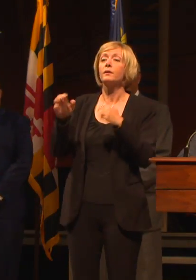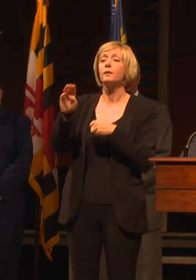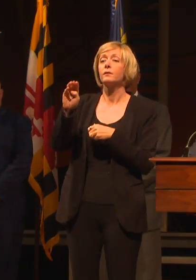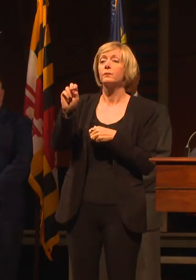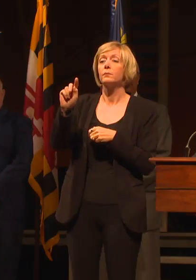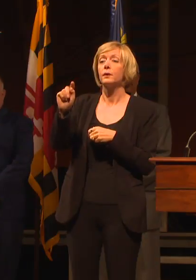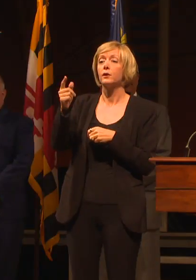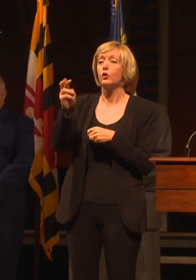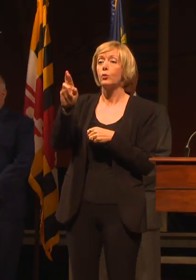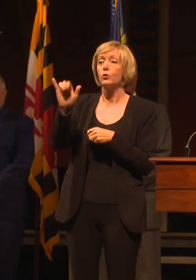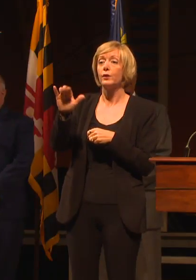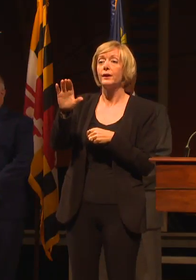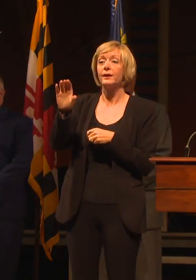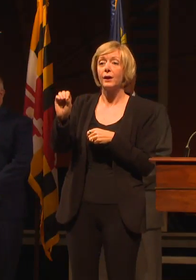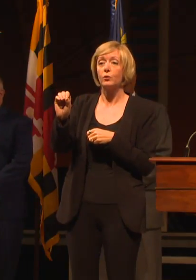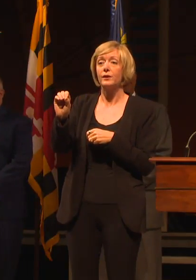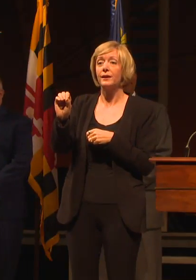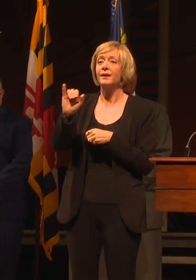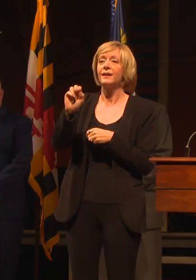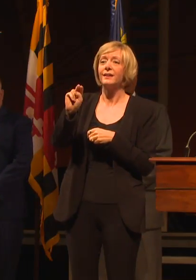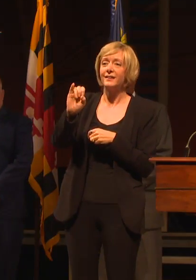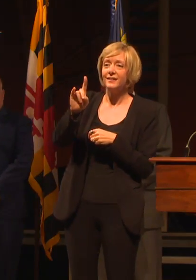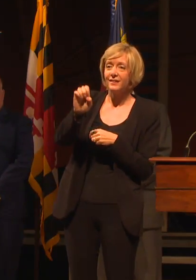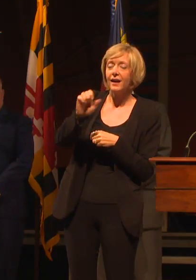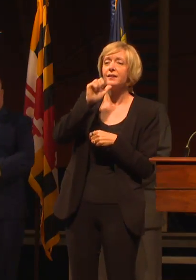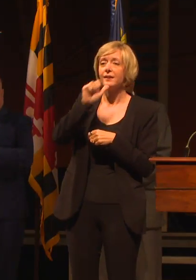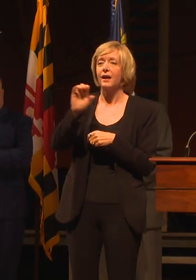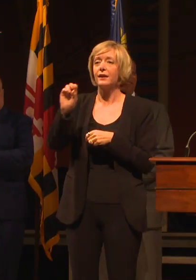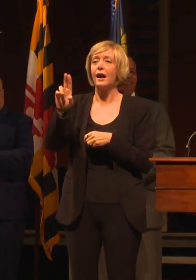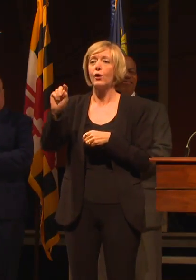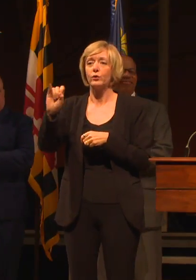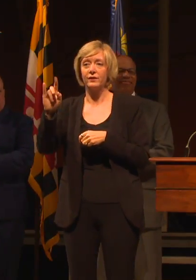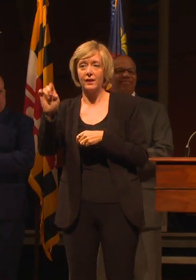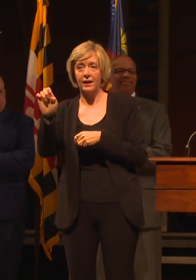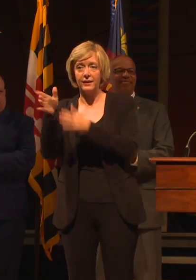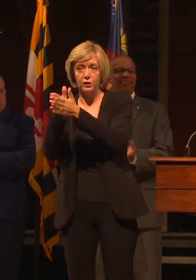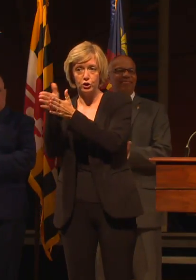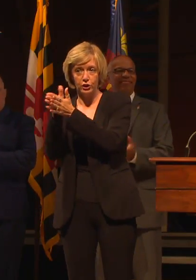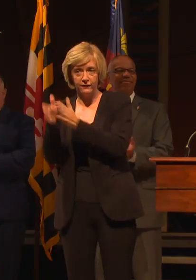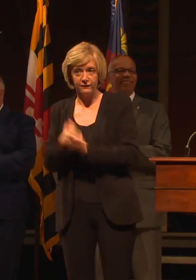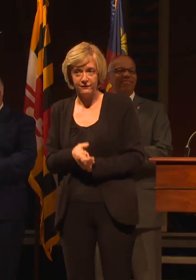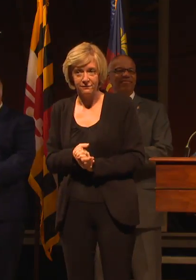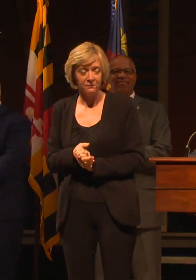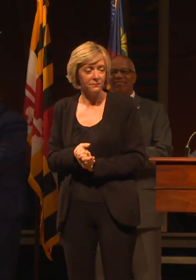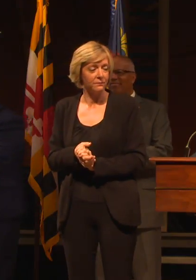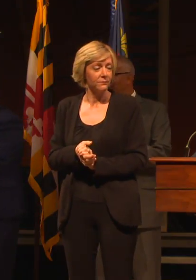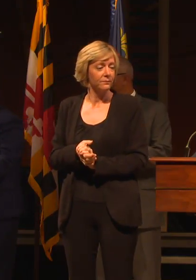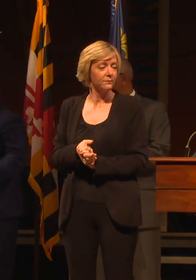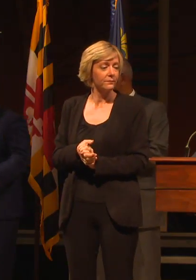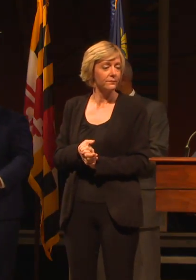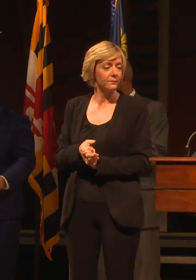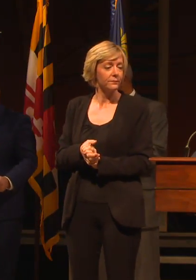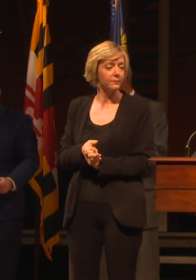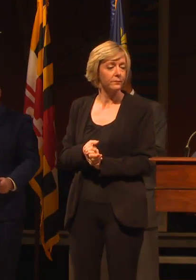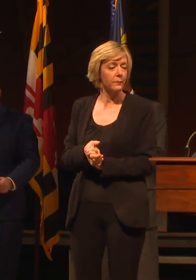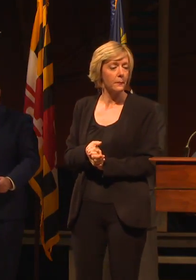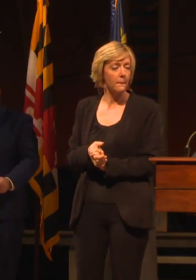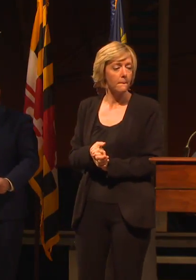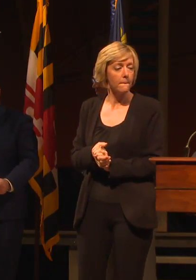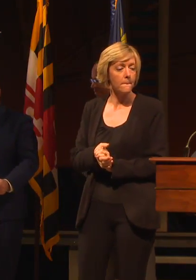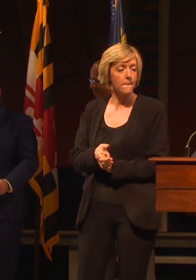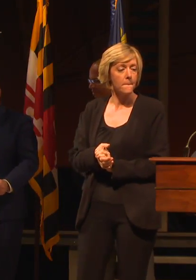Montgomery County Inside Not Outside Initiative.